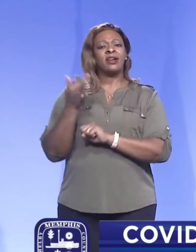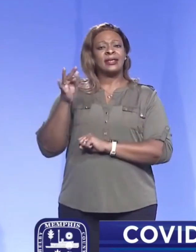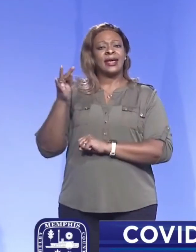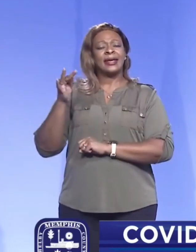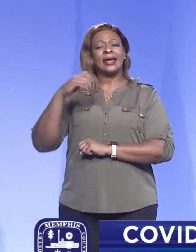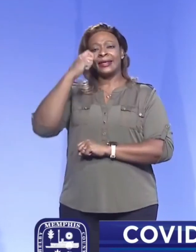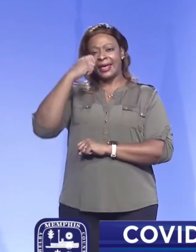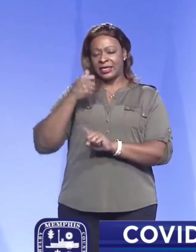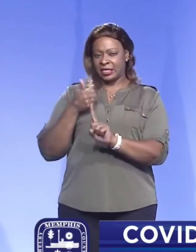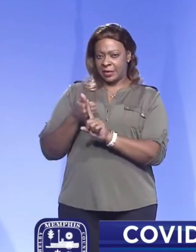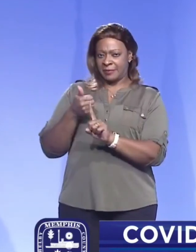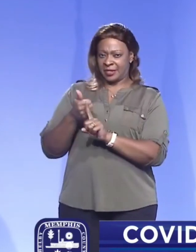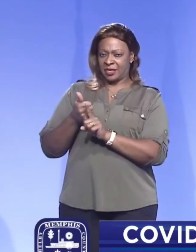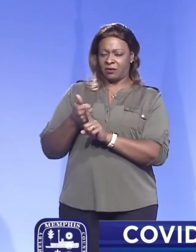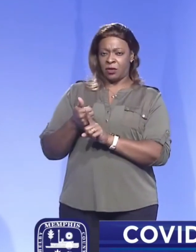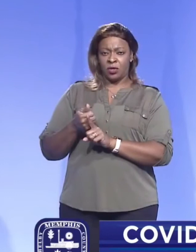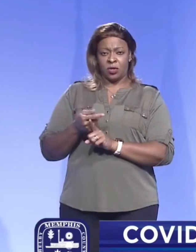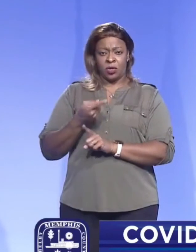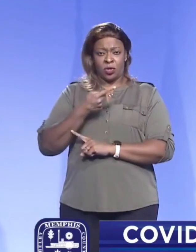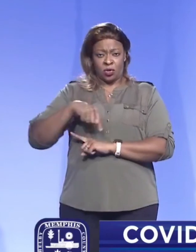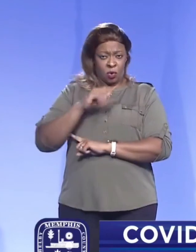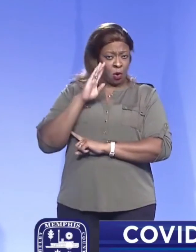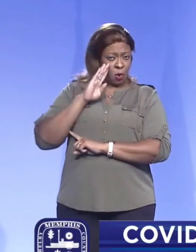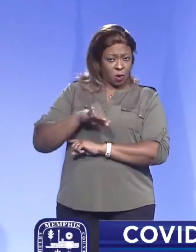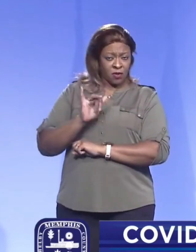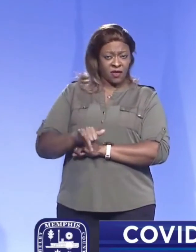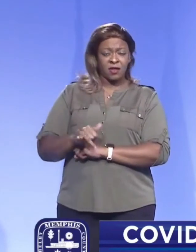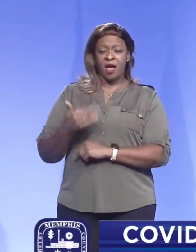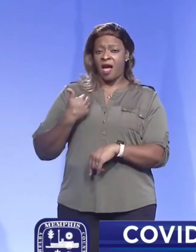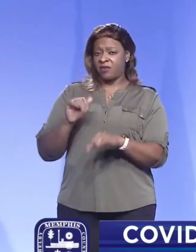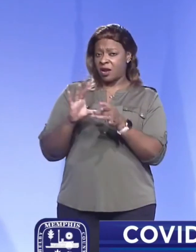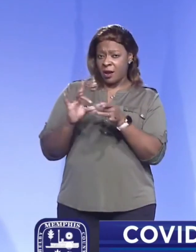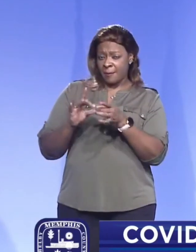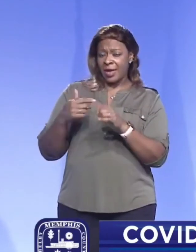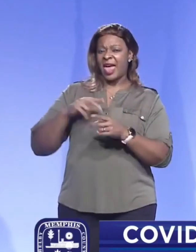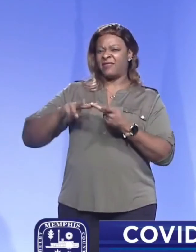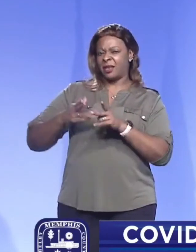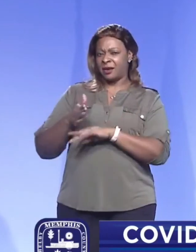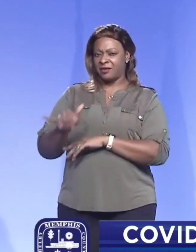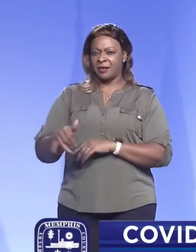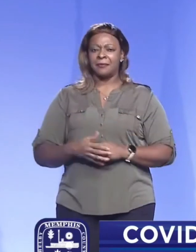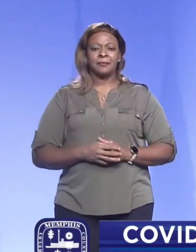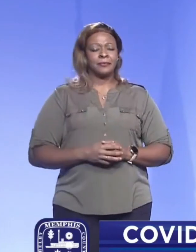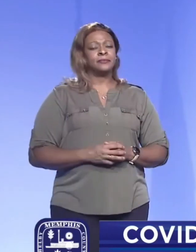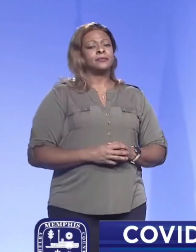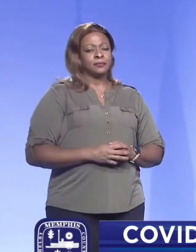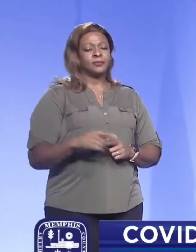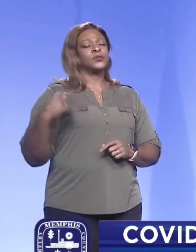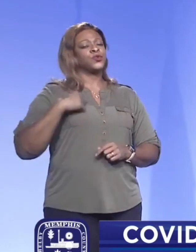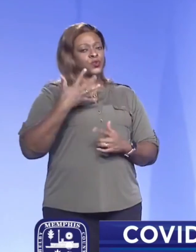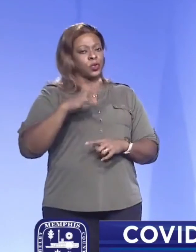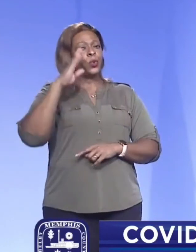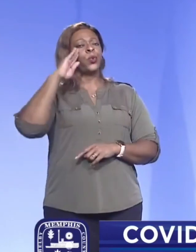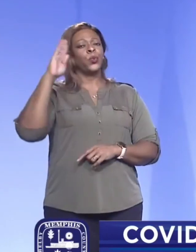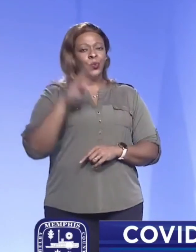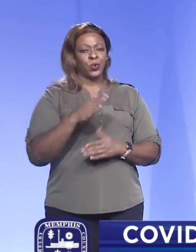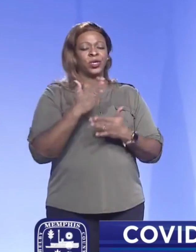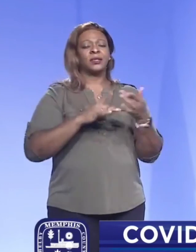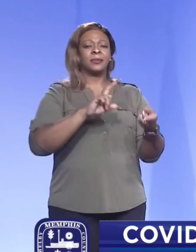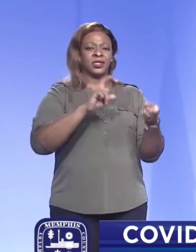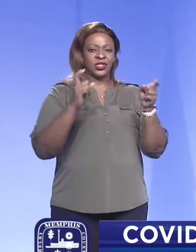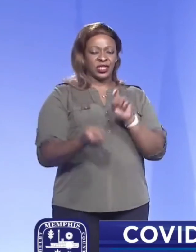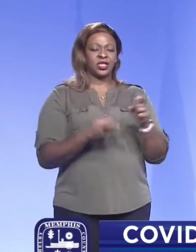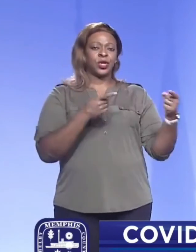testing themselves. Are you all aware of that? And do you have a comment on that? And then I have a follow-up. We are aware that there's some changes